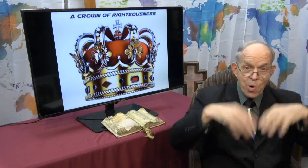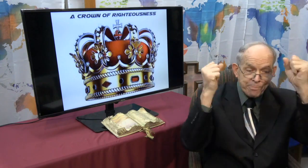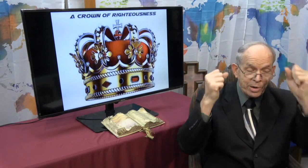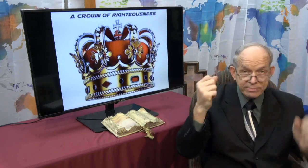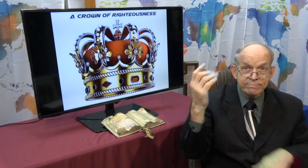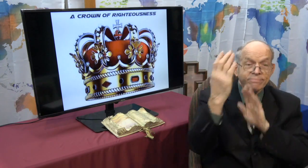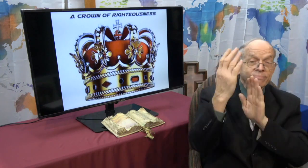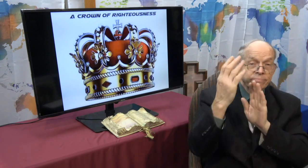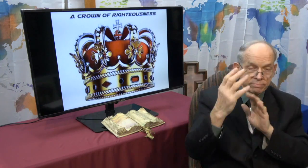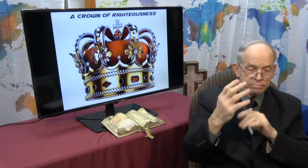rapper,